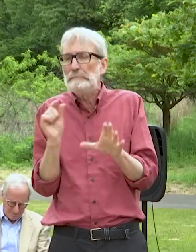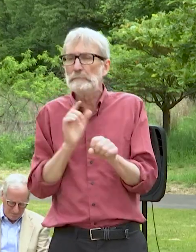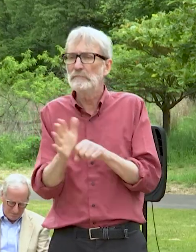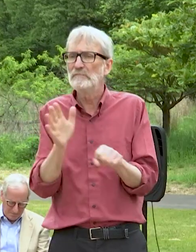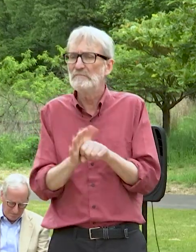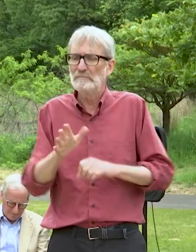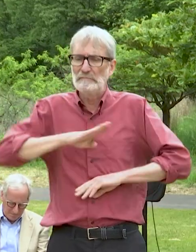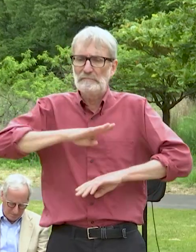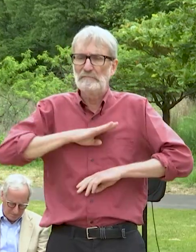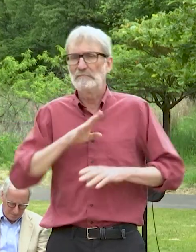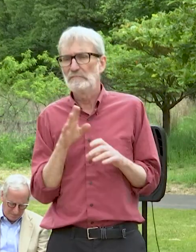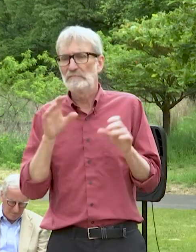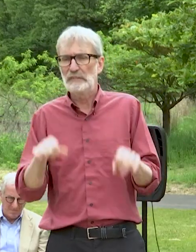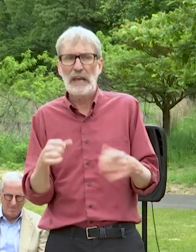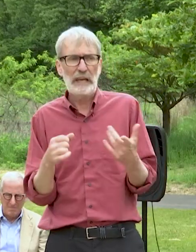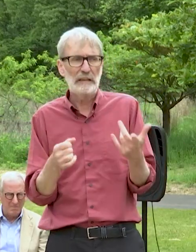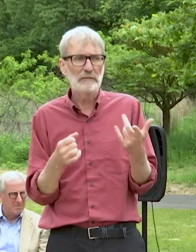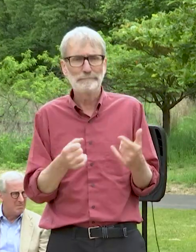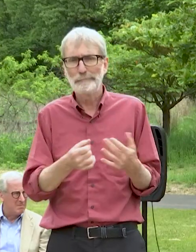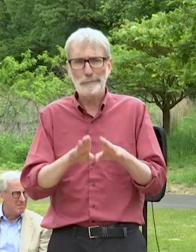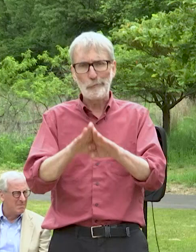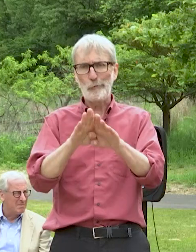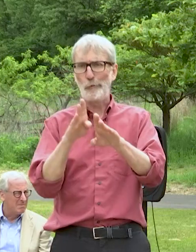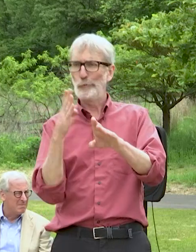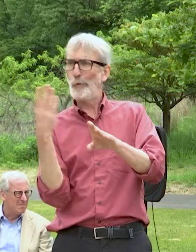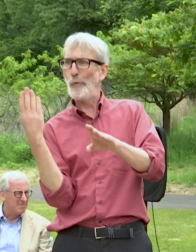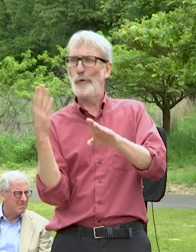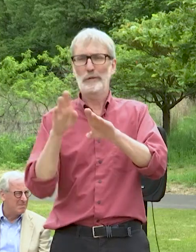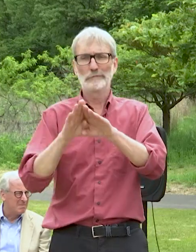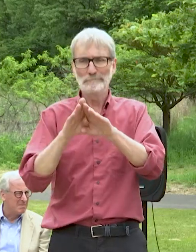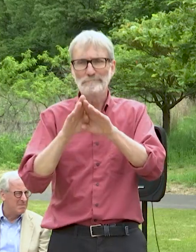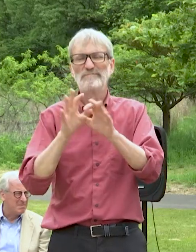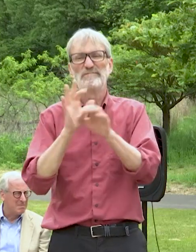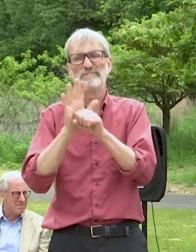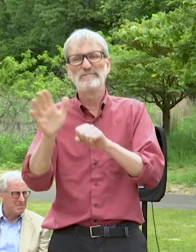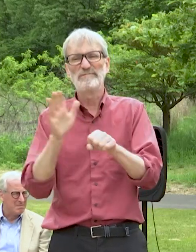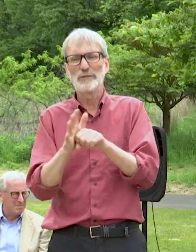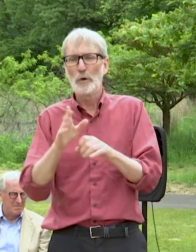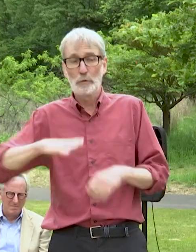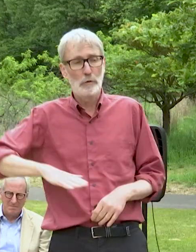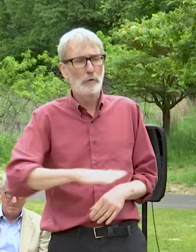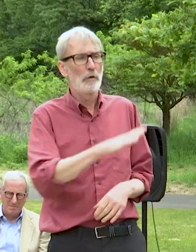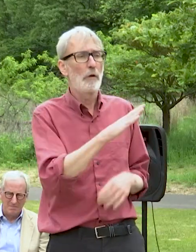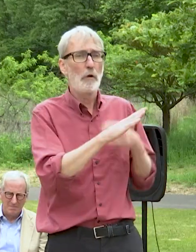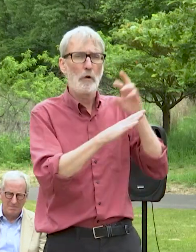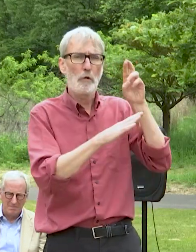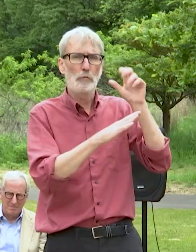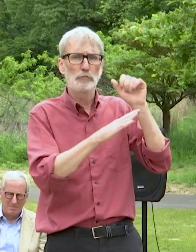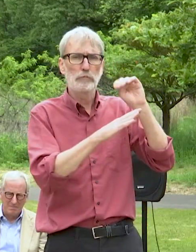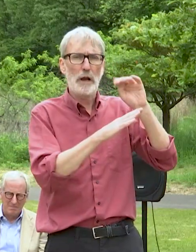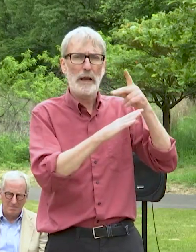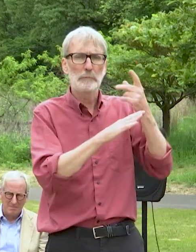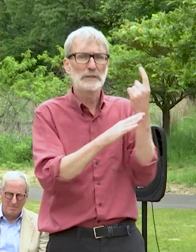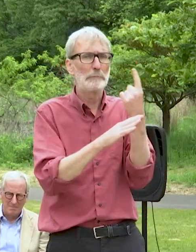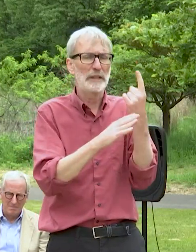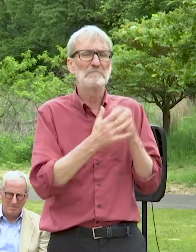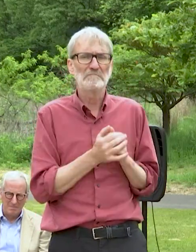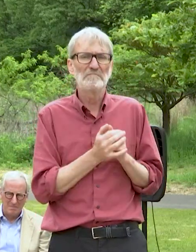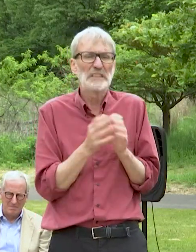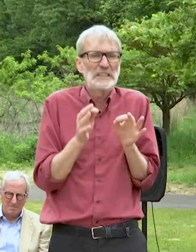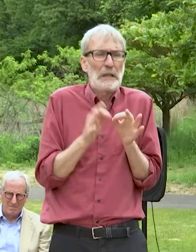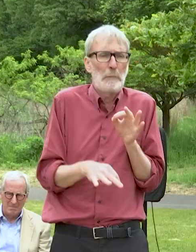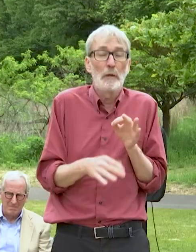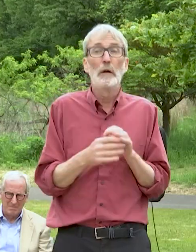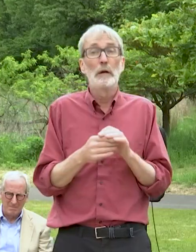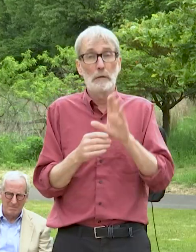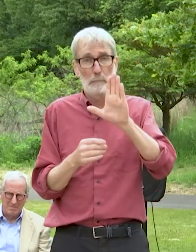like make you able to get through a door or like make you able to get up a ramp or something like that, right?